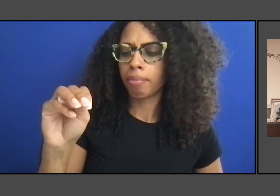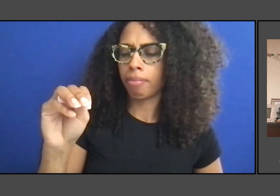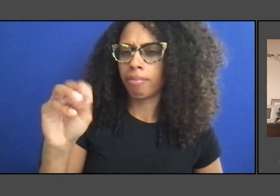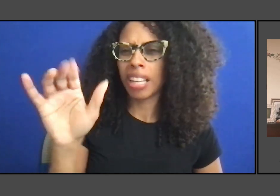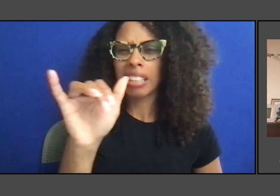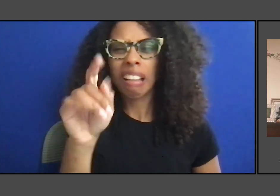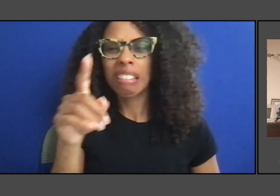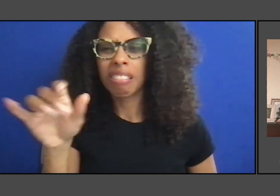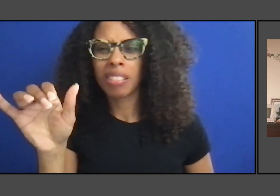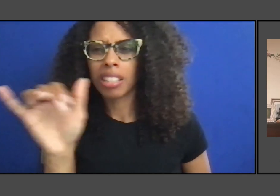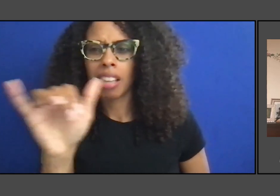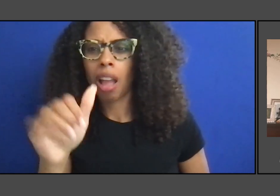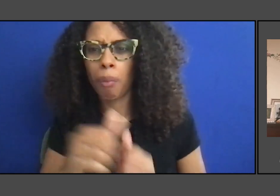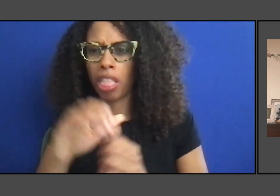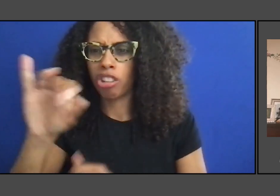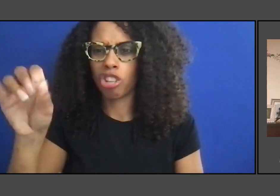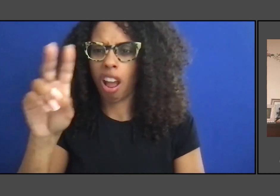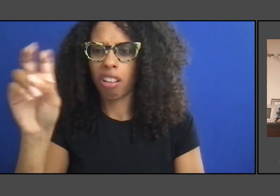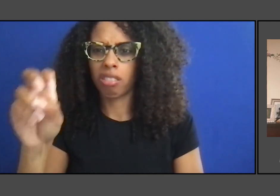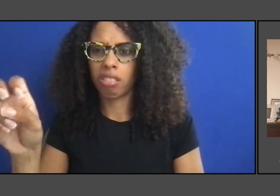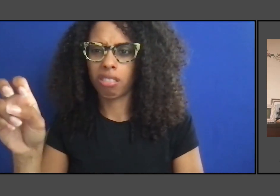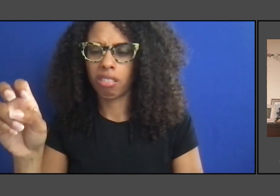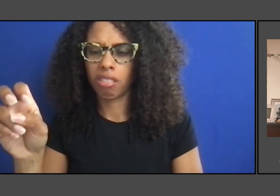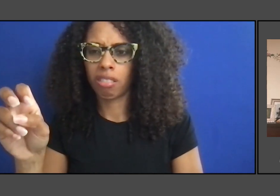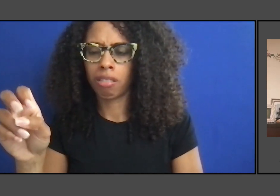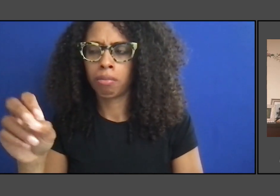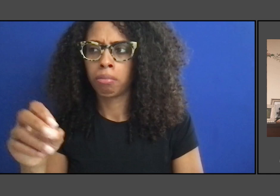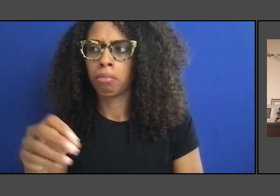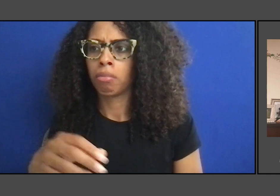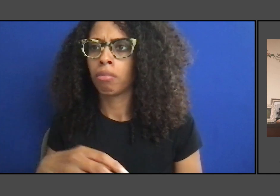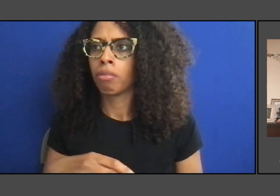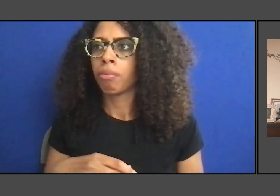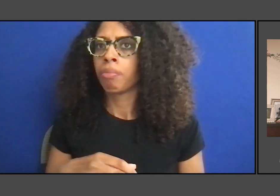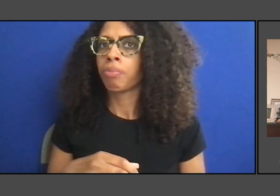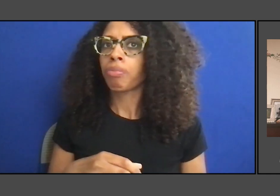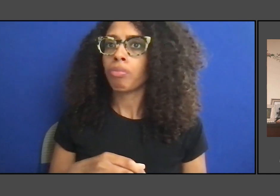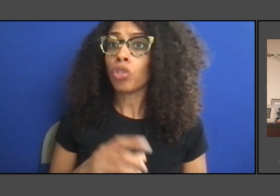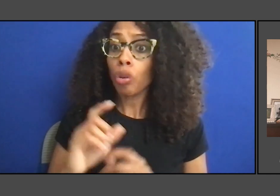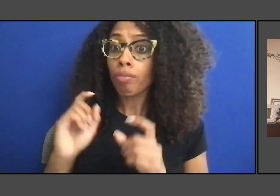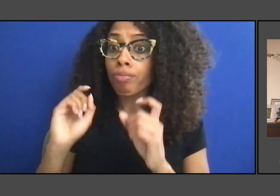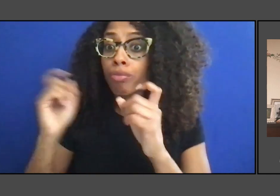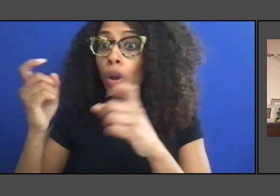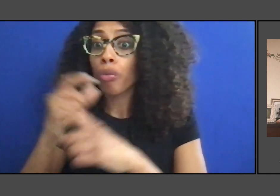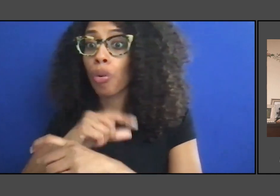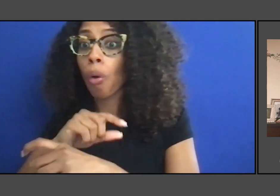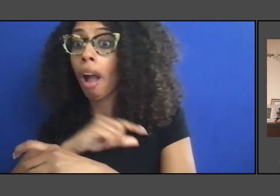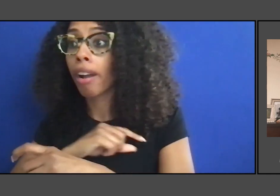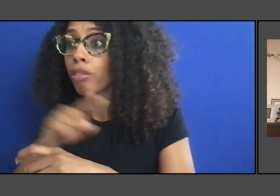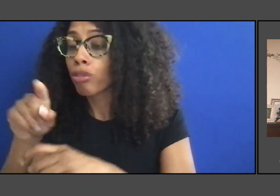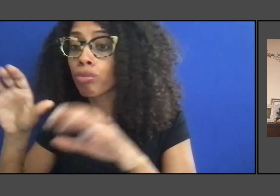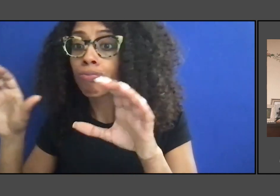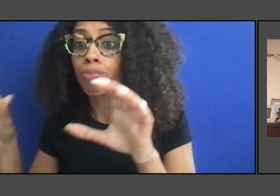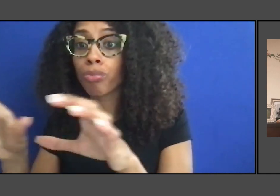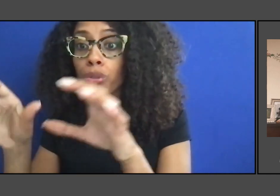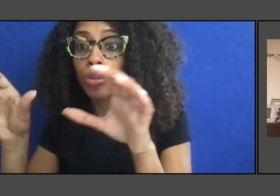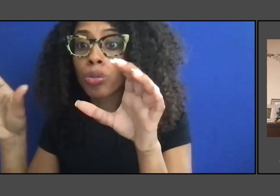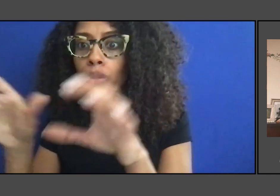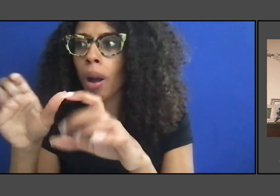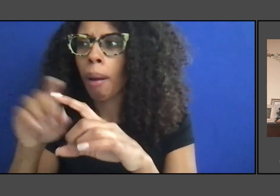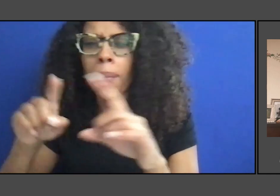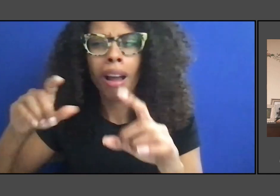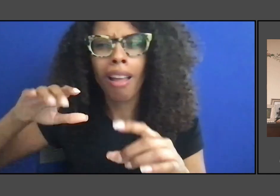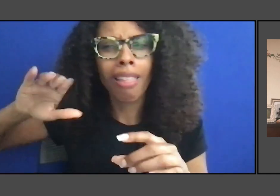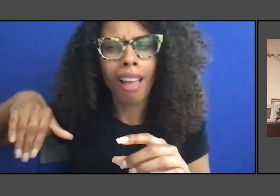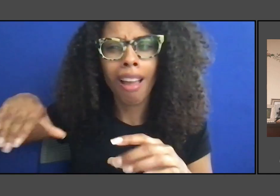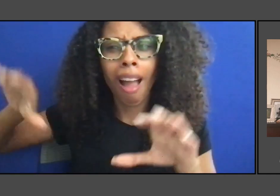jazz. We give the credit to jazz for doing these things that it hasn't quite done yet, but it has modeled